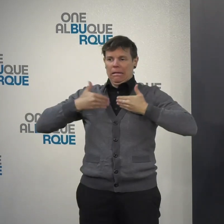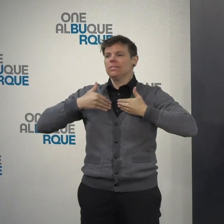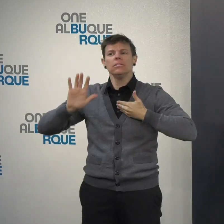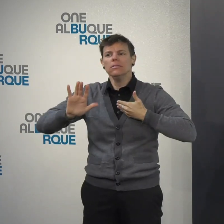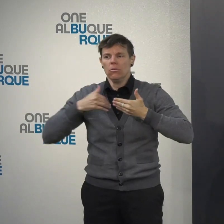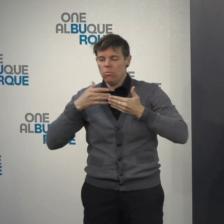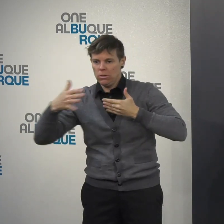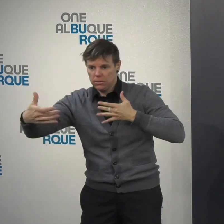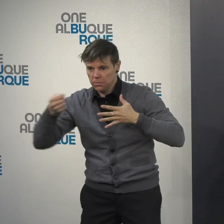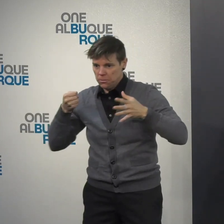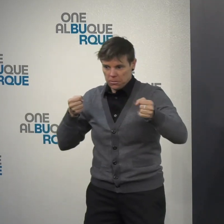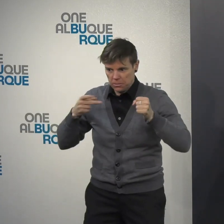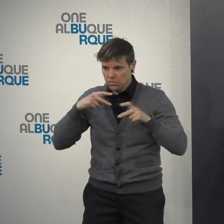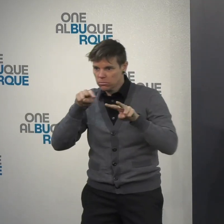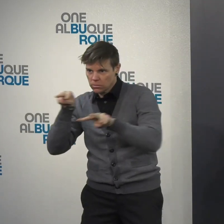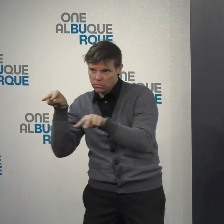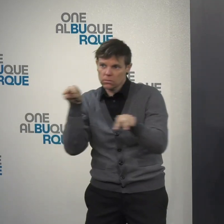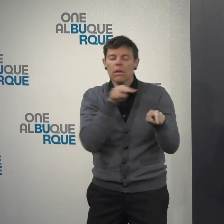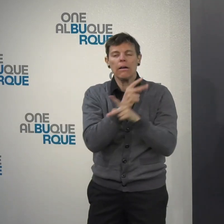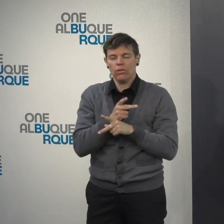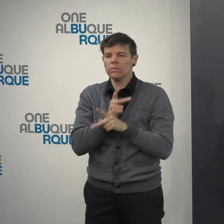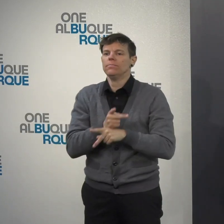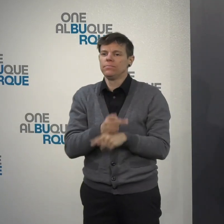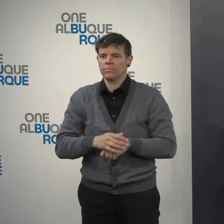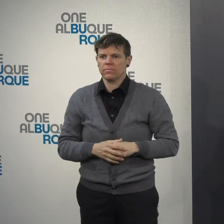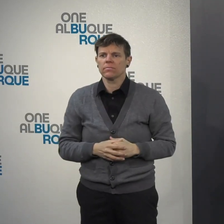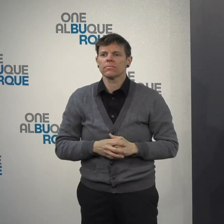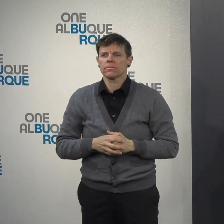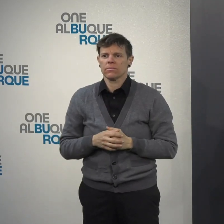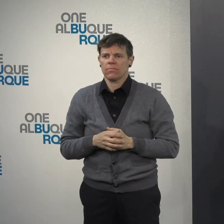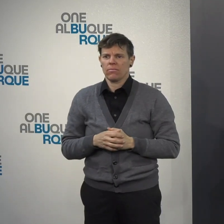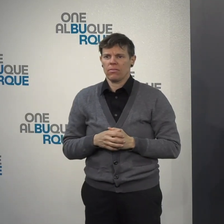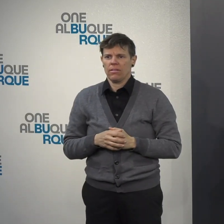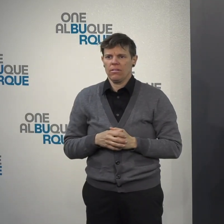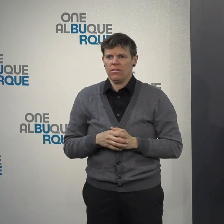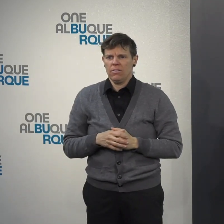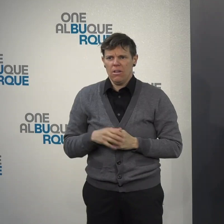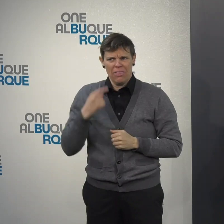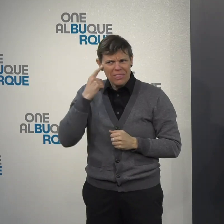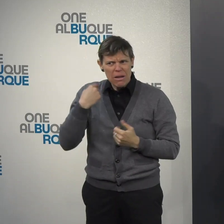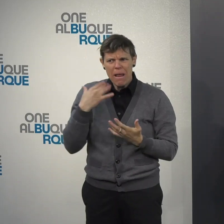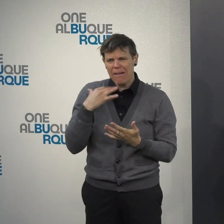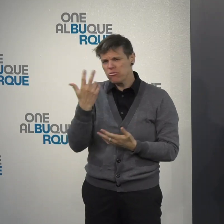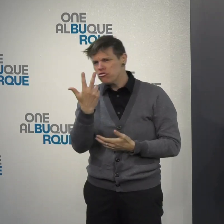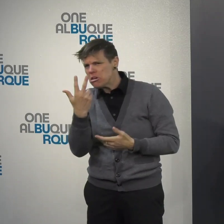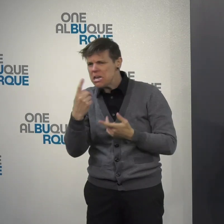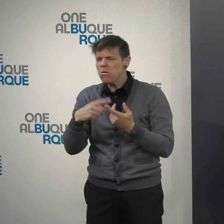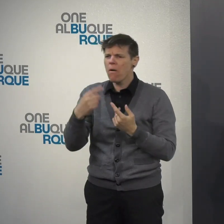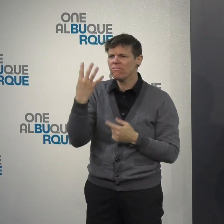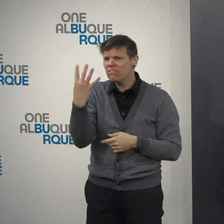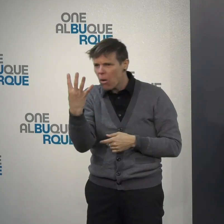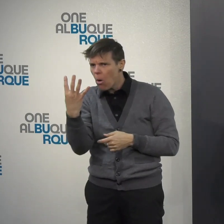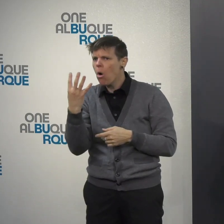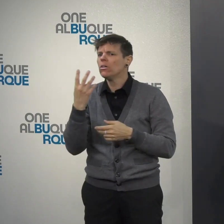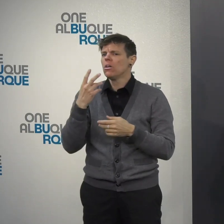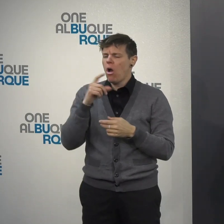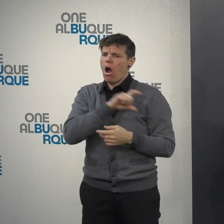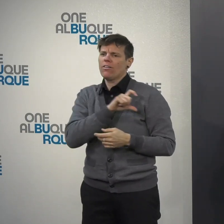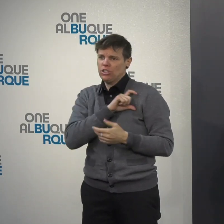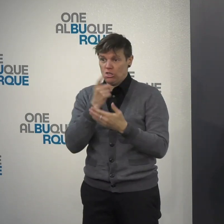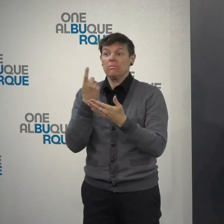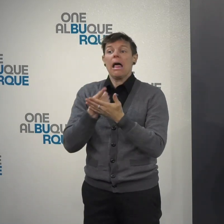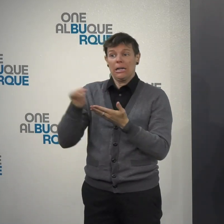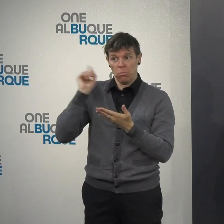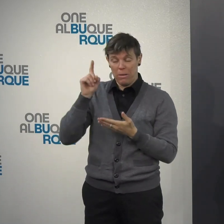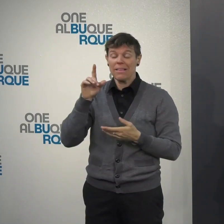were exposed to another coworker who possibly had a contact from a family member. We isolated them. Fortunately, it was over their weekend, which was